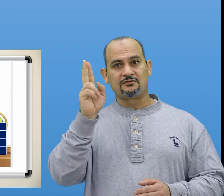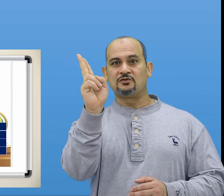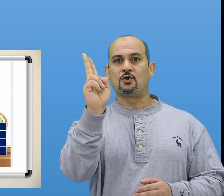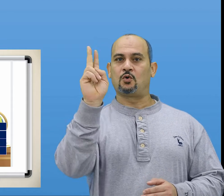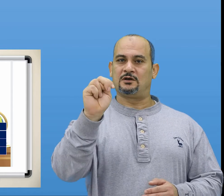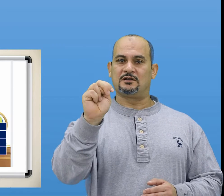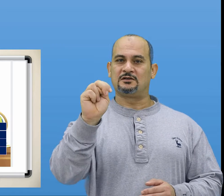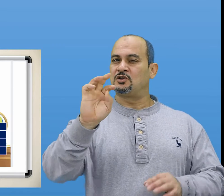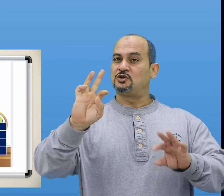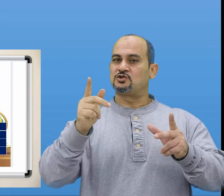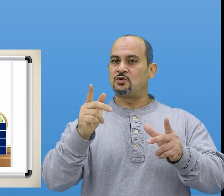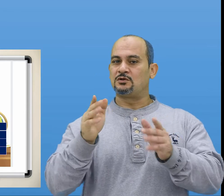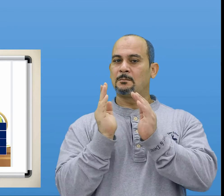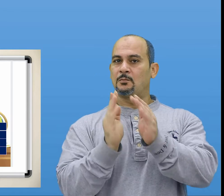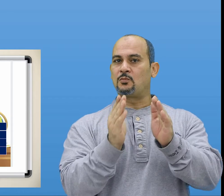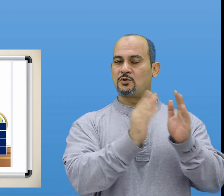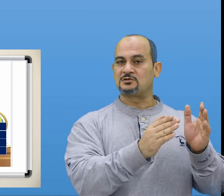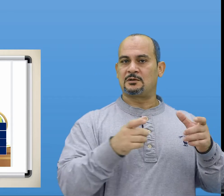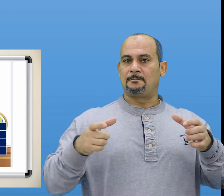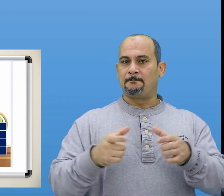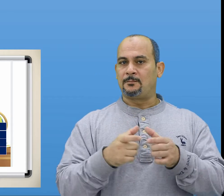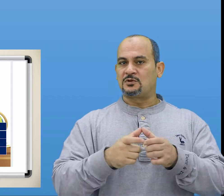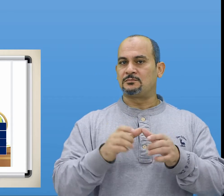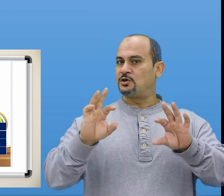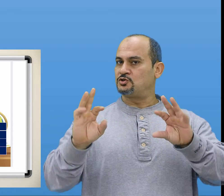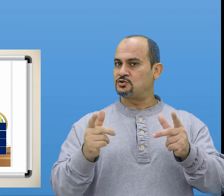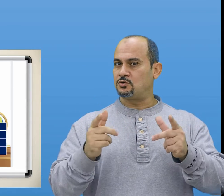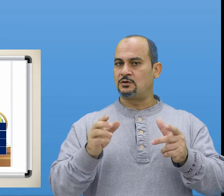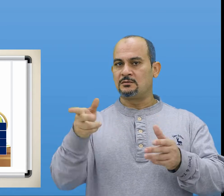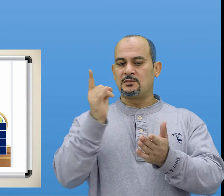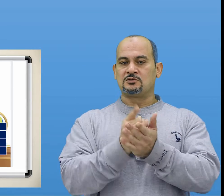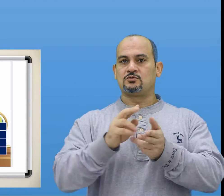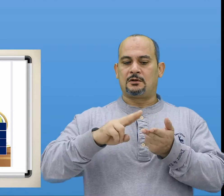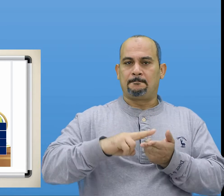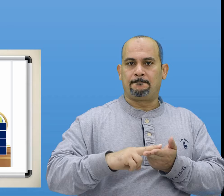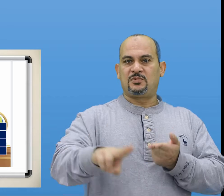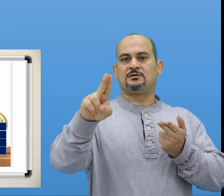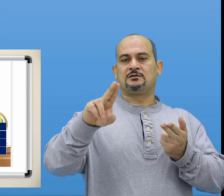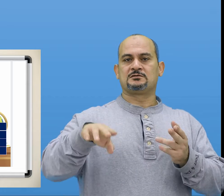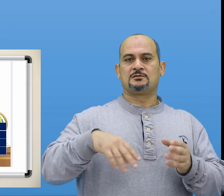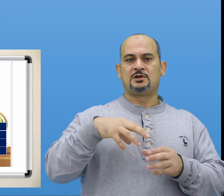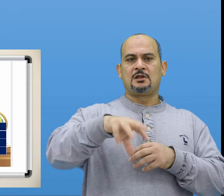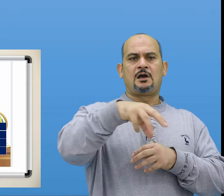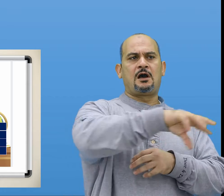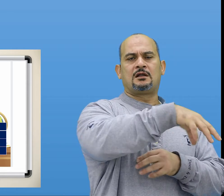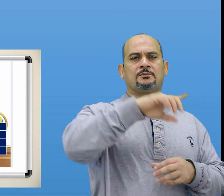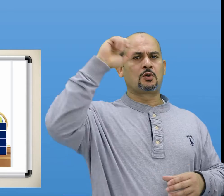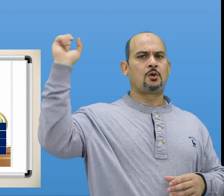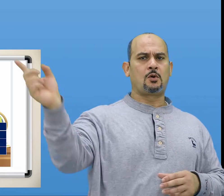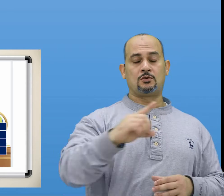of words today to discuss and talk about that include roundabout, interior, well-deserved, formal,